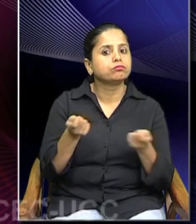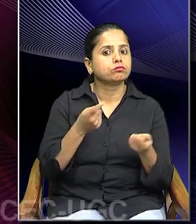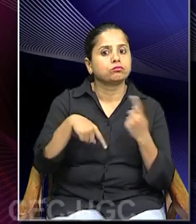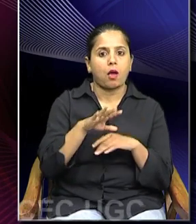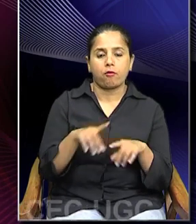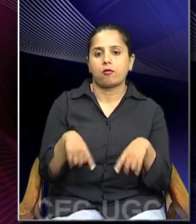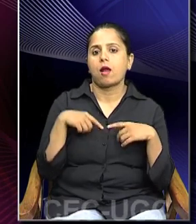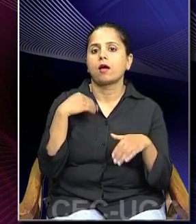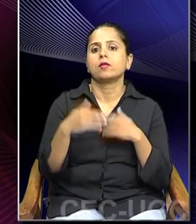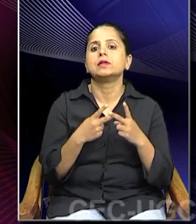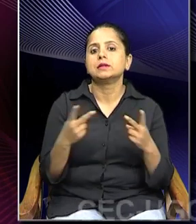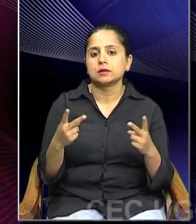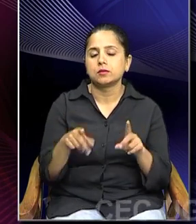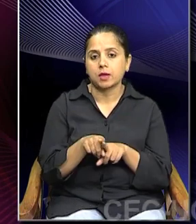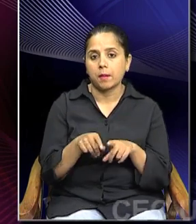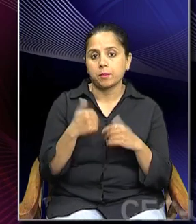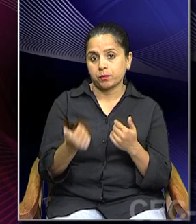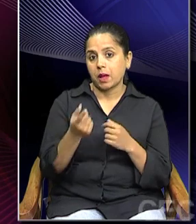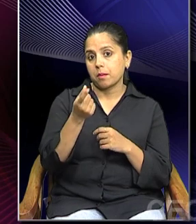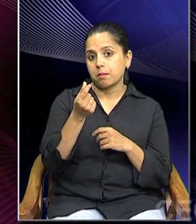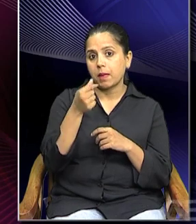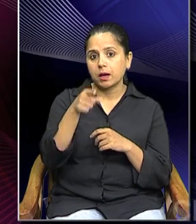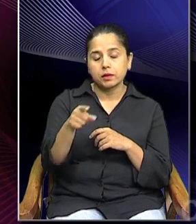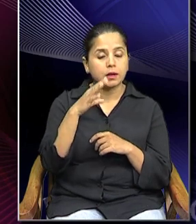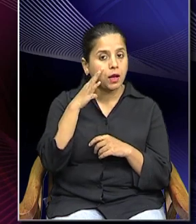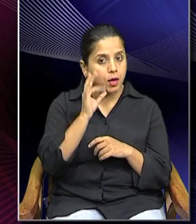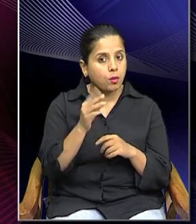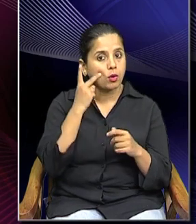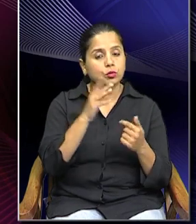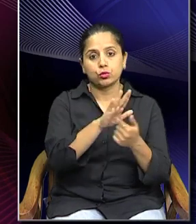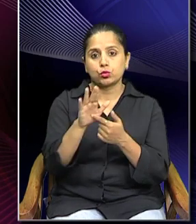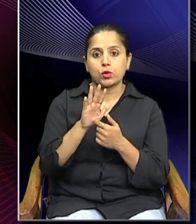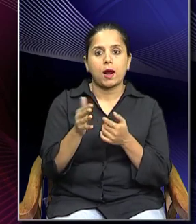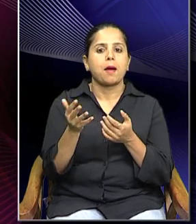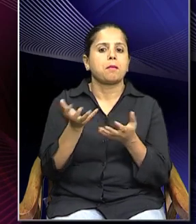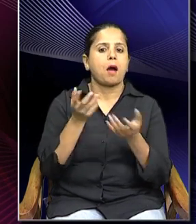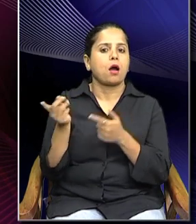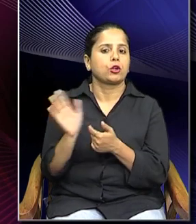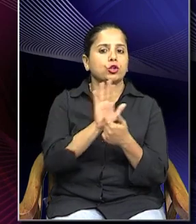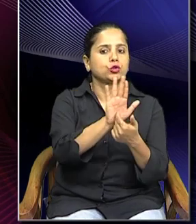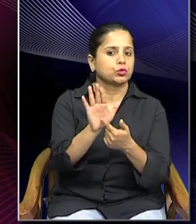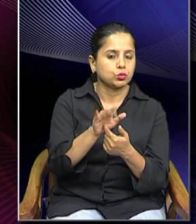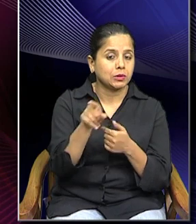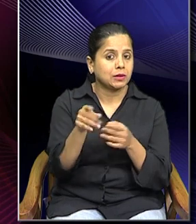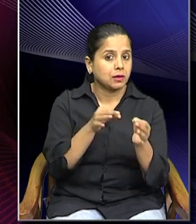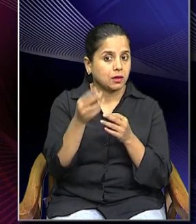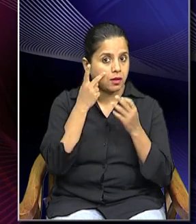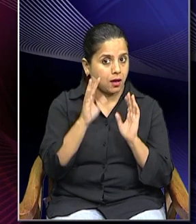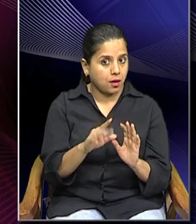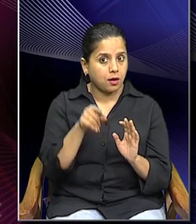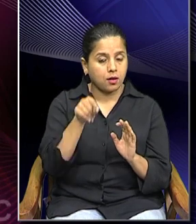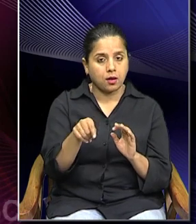life. Money is the most material representation of the market, is defined as